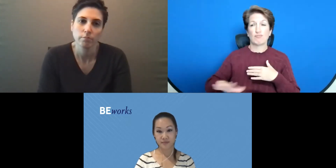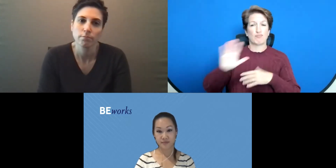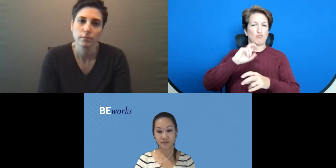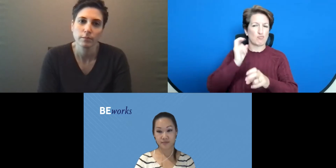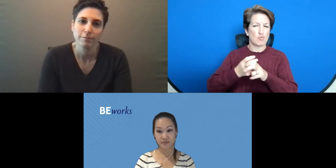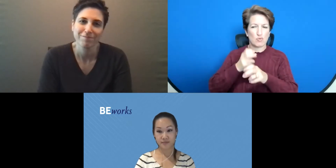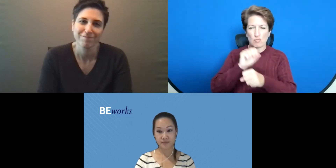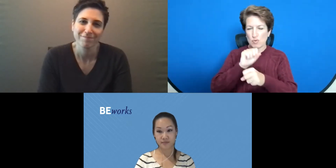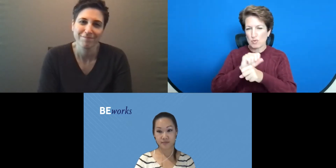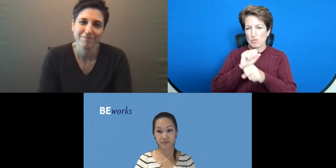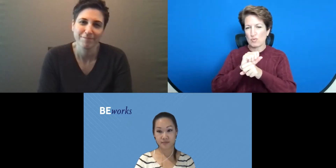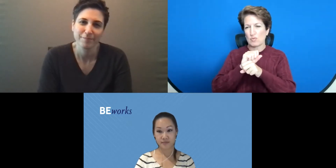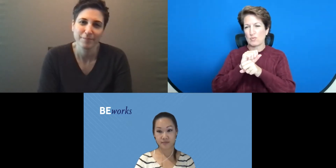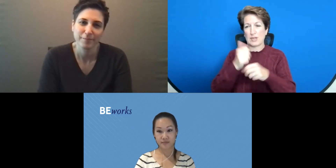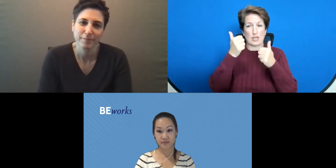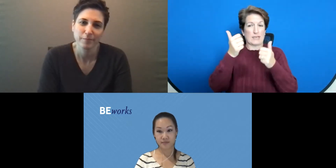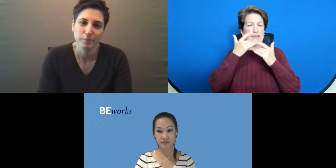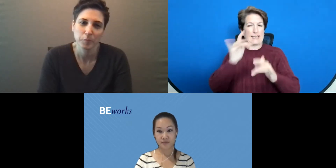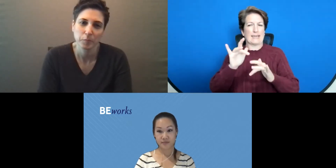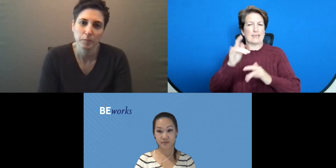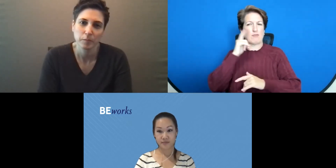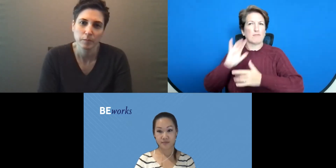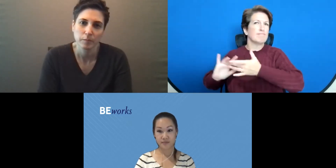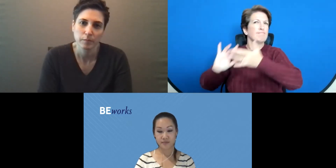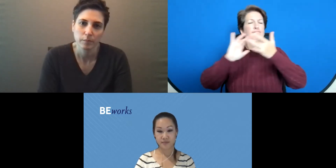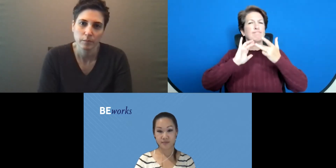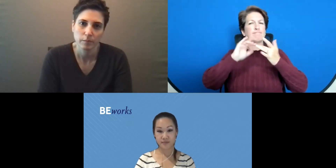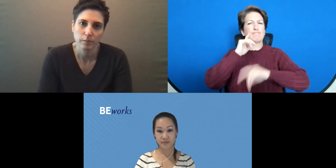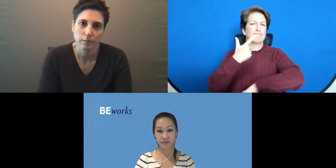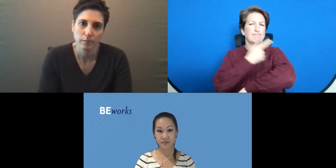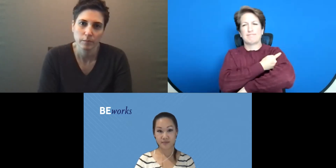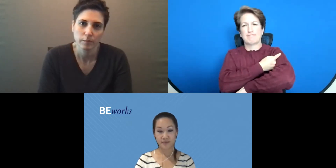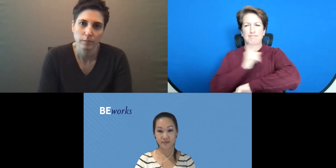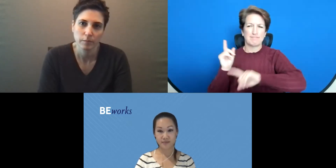Best wishes for your vaccine outreach work, and hope to see you soon.